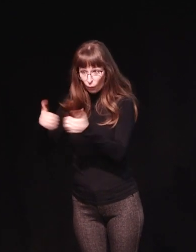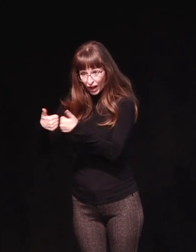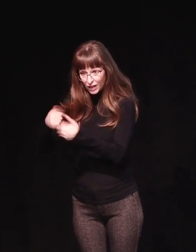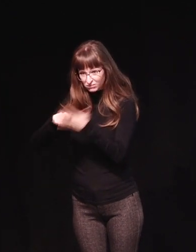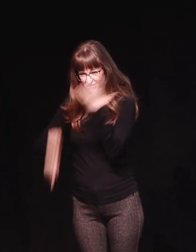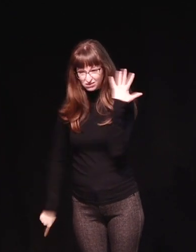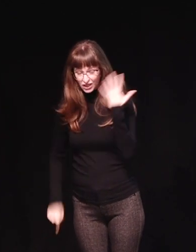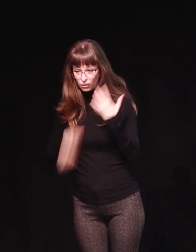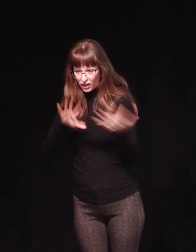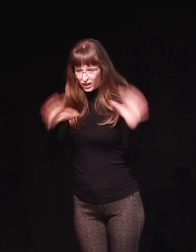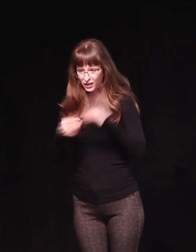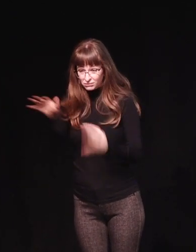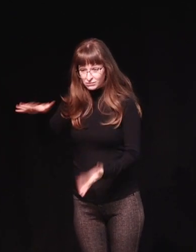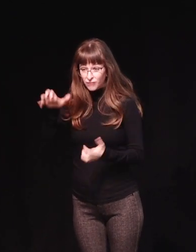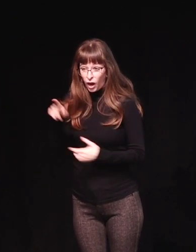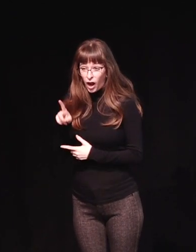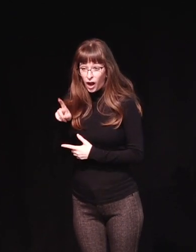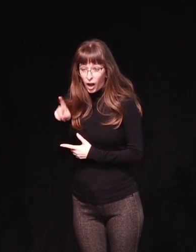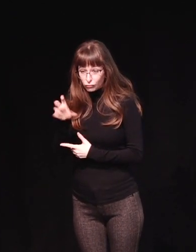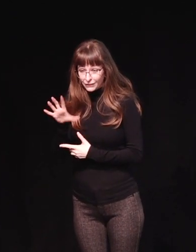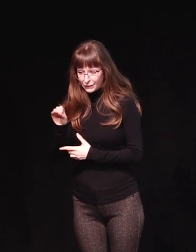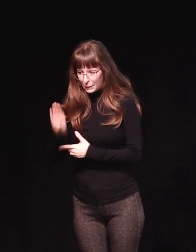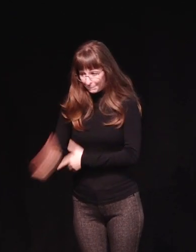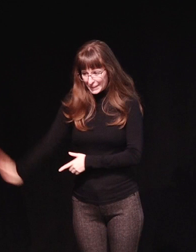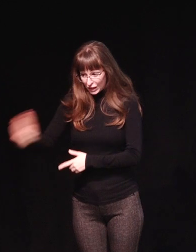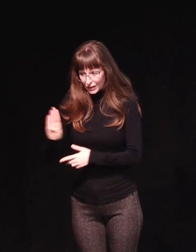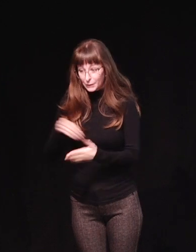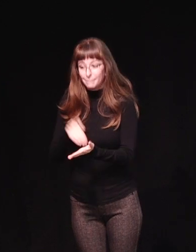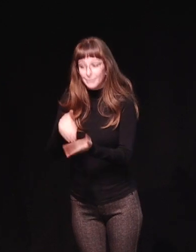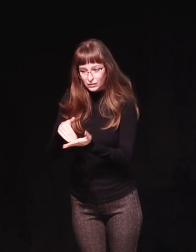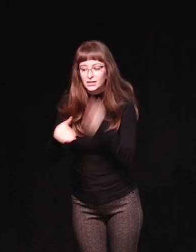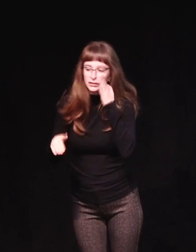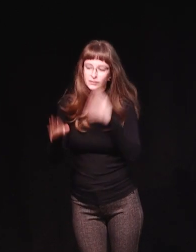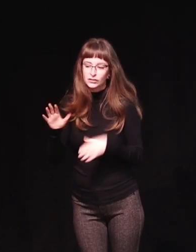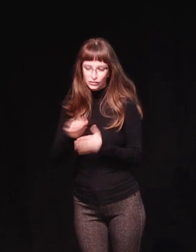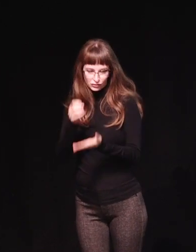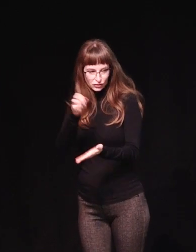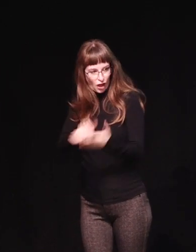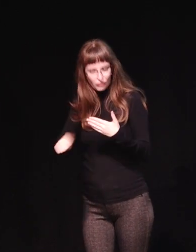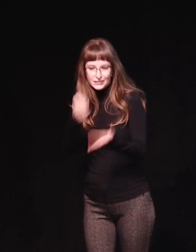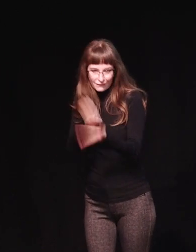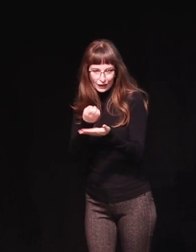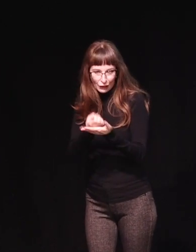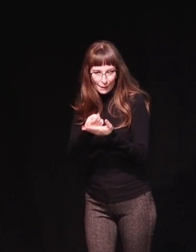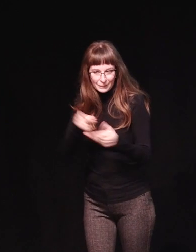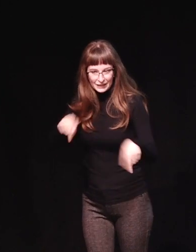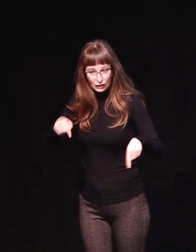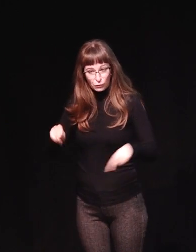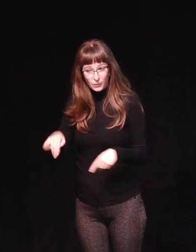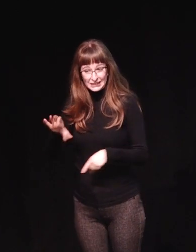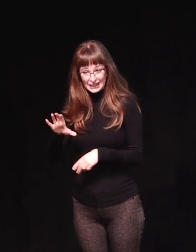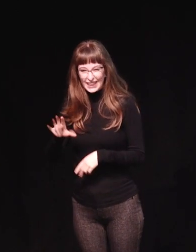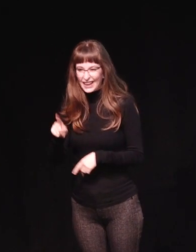$150 billion in economic activity, which is nearly 10% of New York City's economy, and 500,000 jobs. But